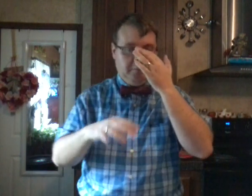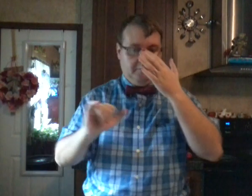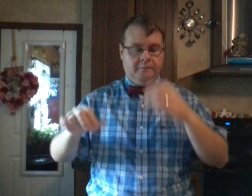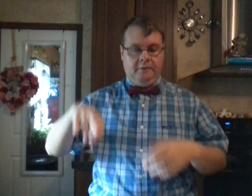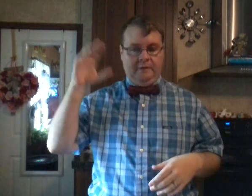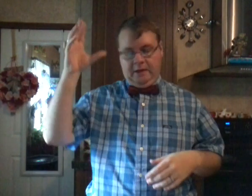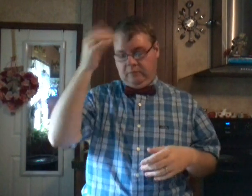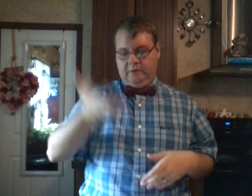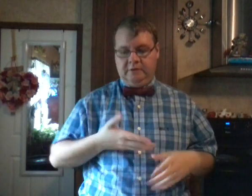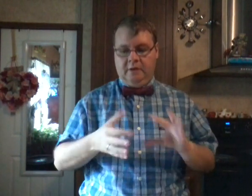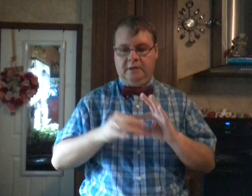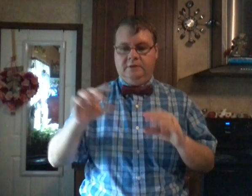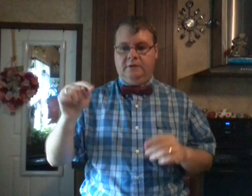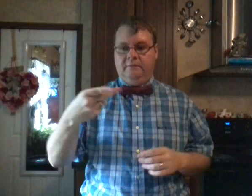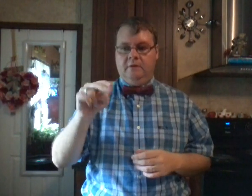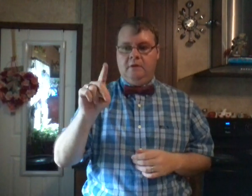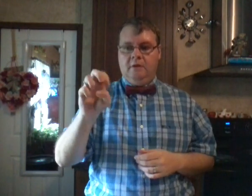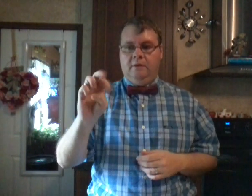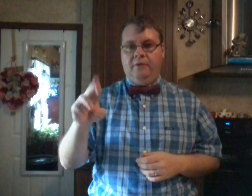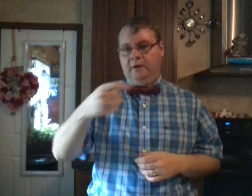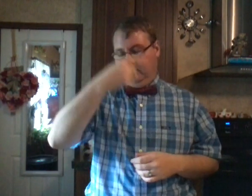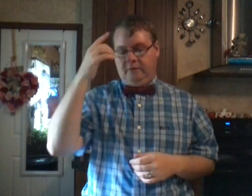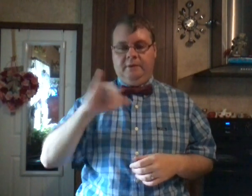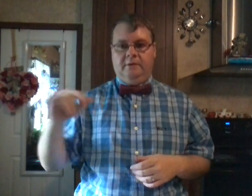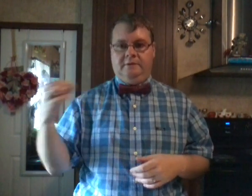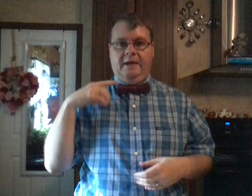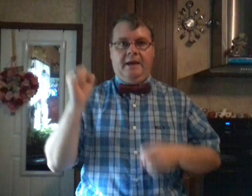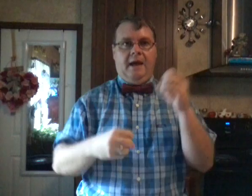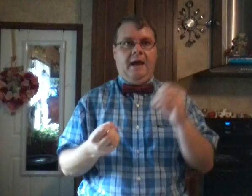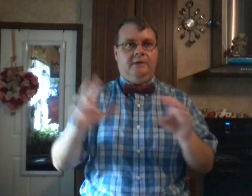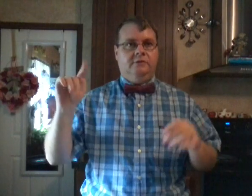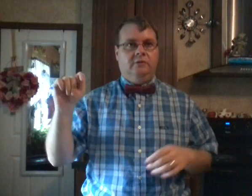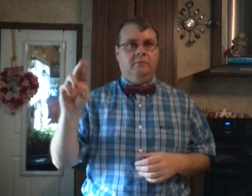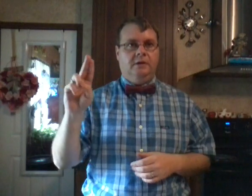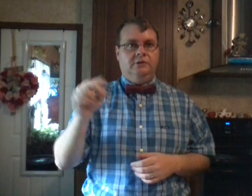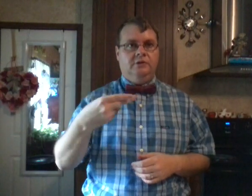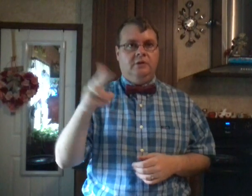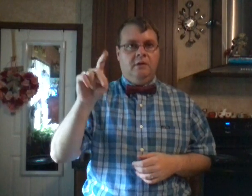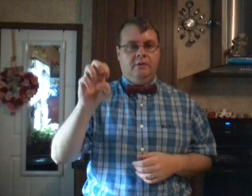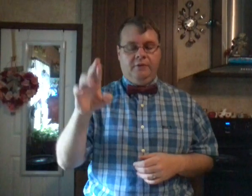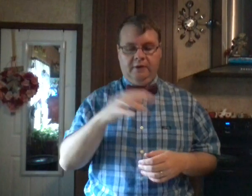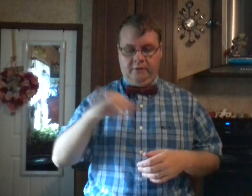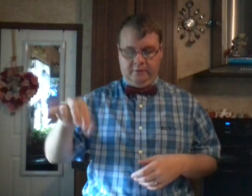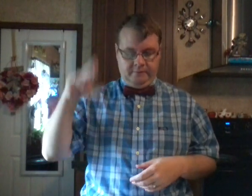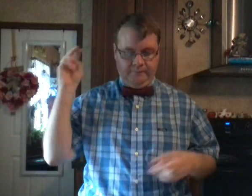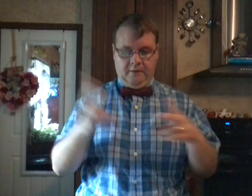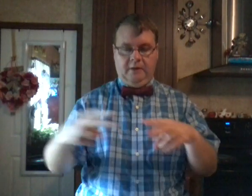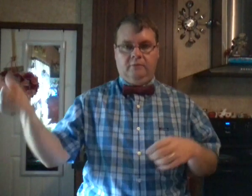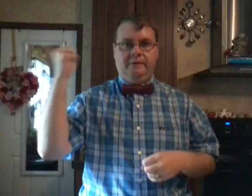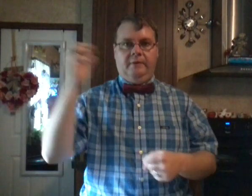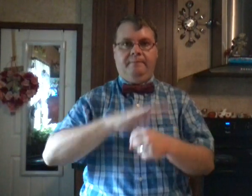And they were the sons of thunder, because they had so much thunder, and they were very